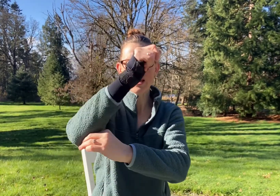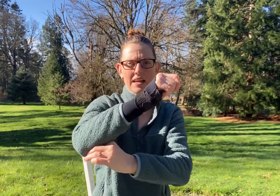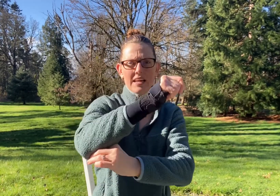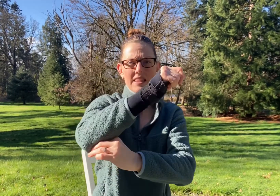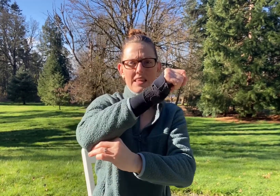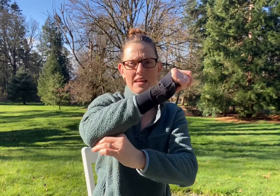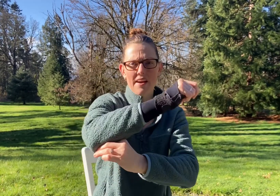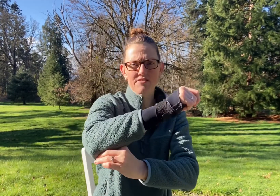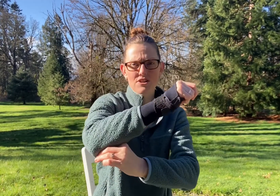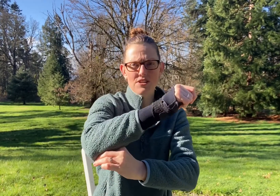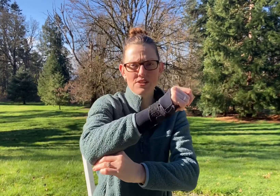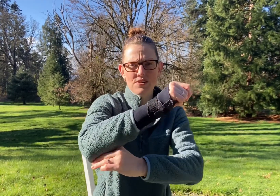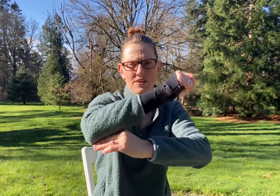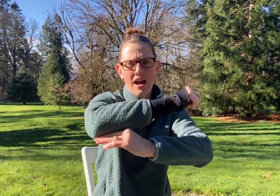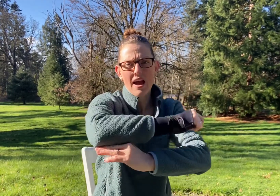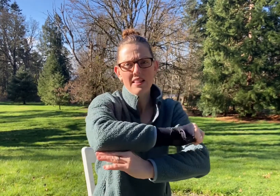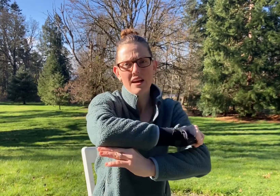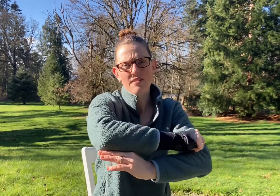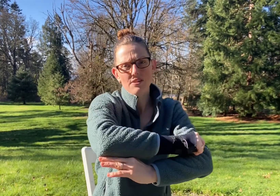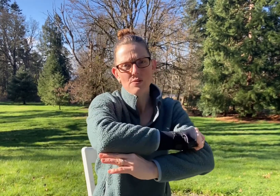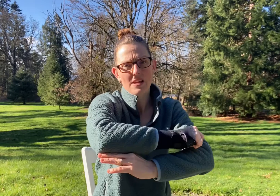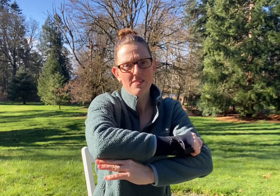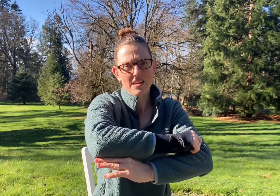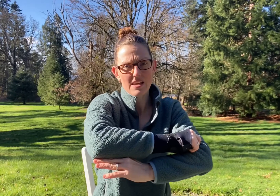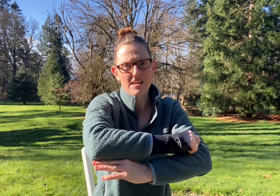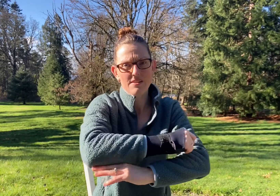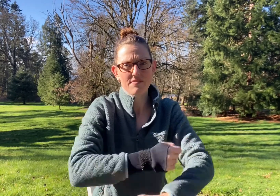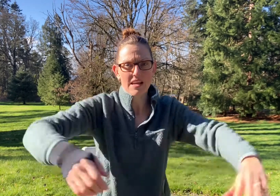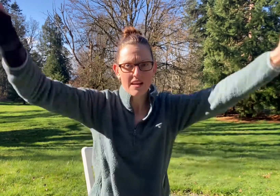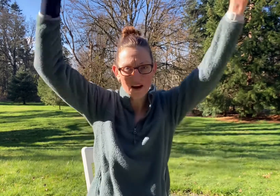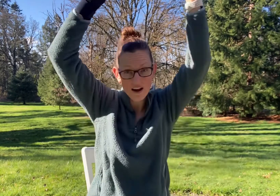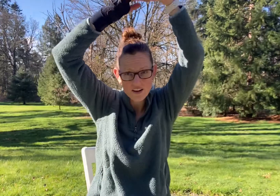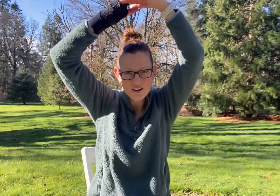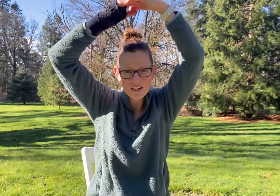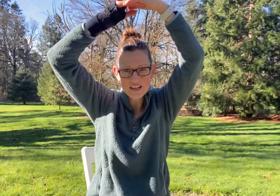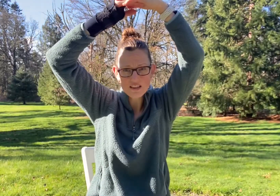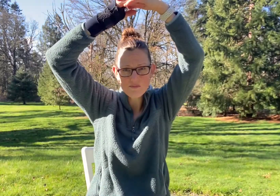in the afternoon. I love you in the evening underneath the moon.